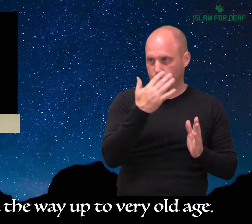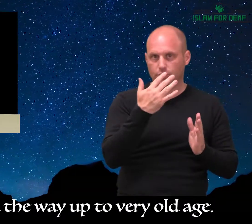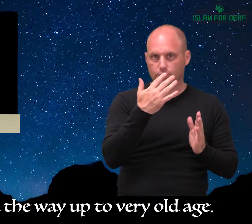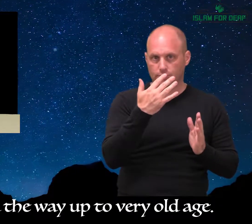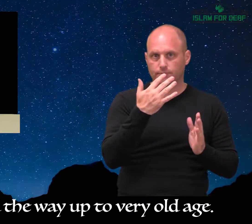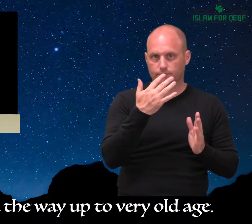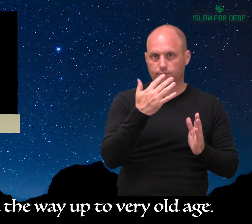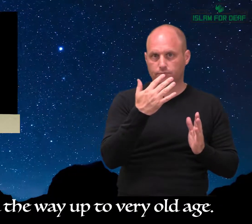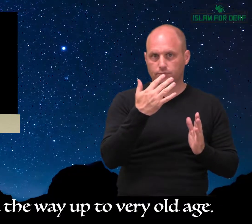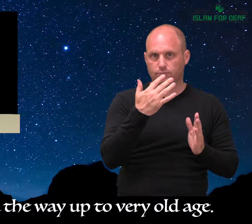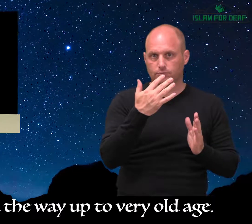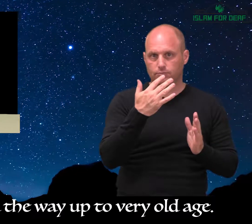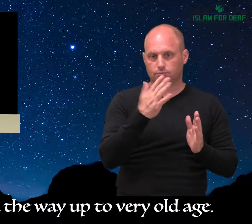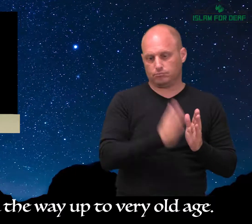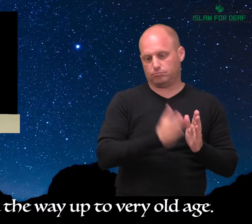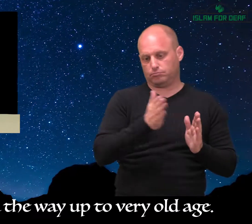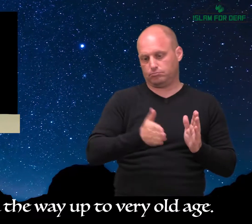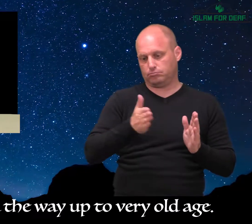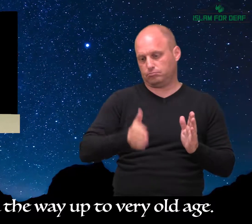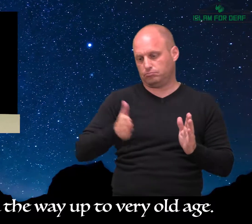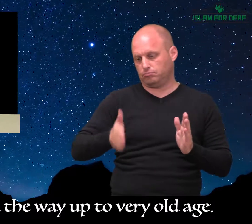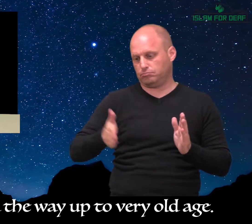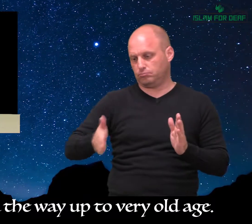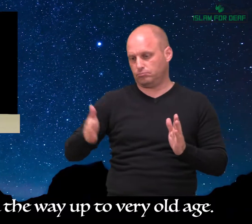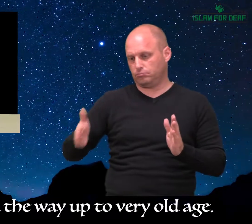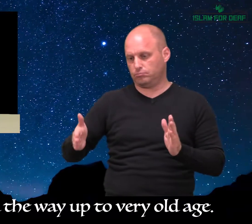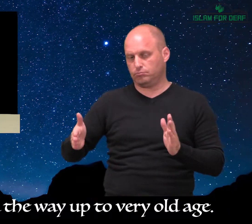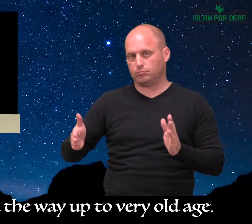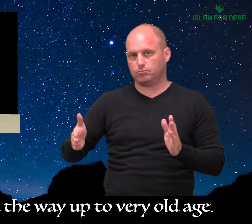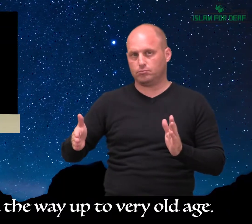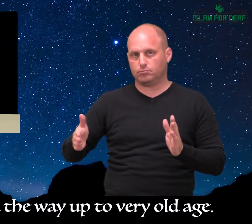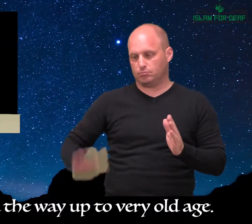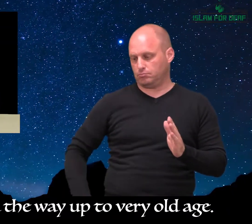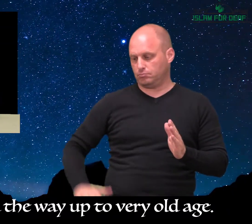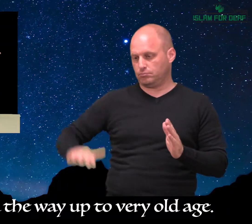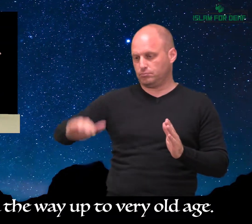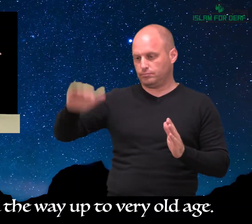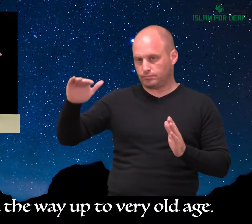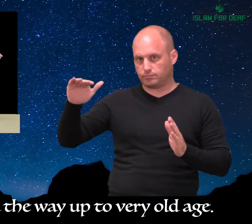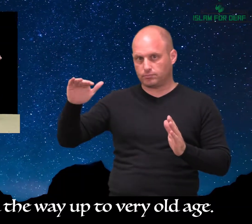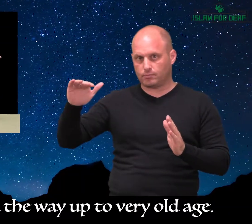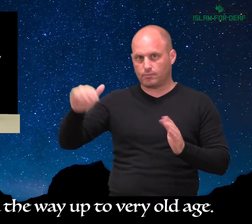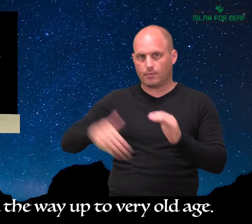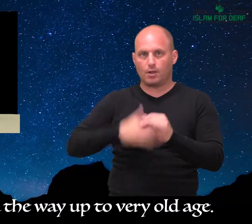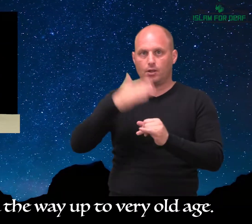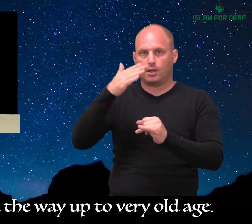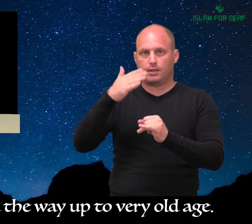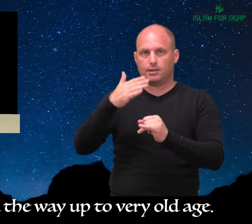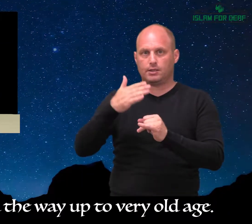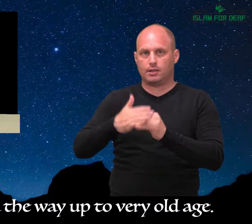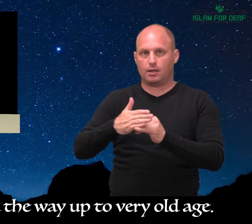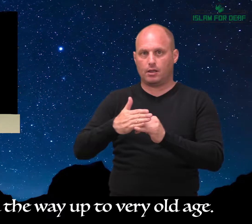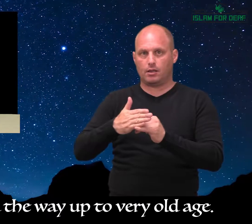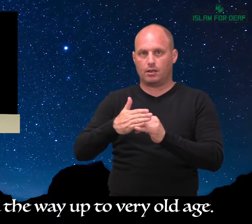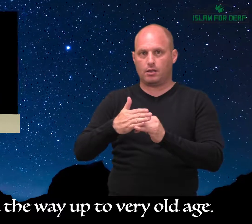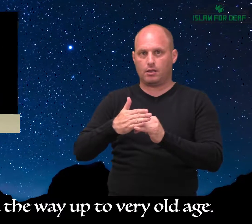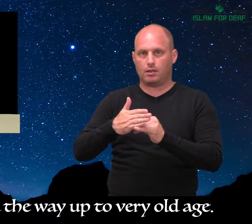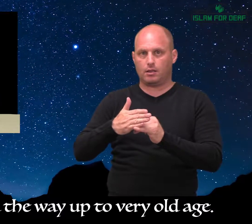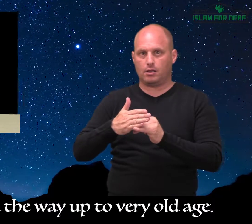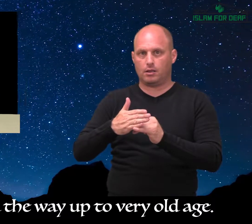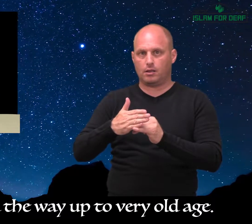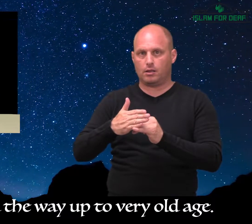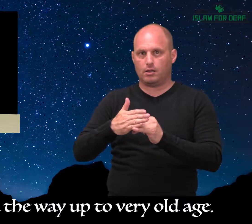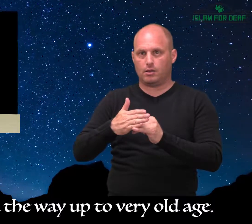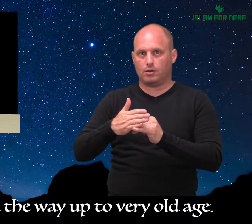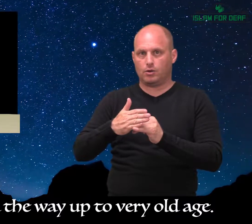age all the way up to the